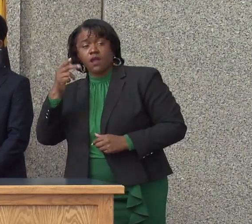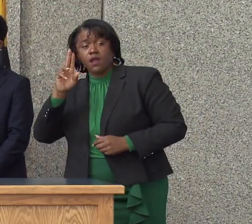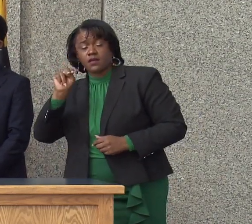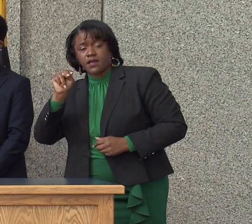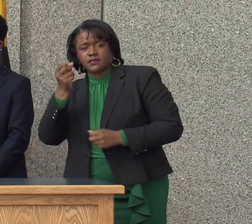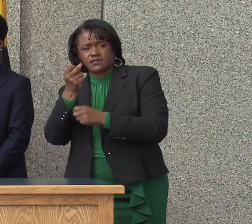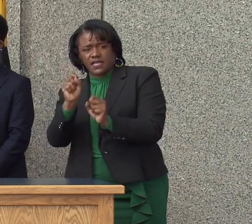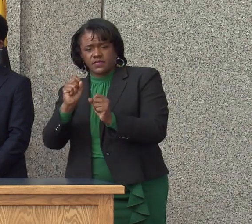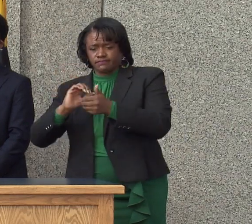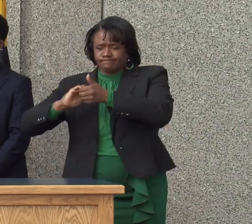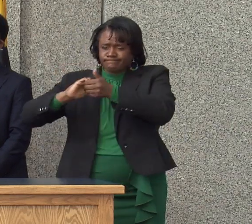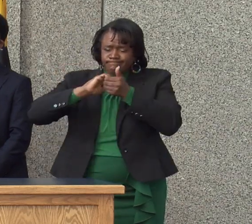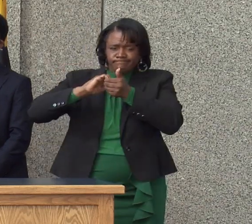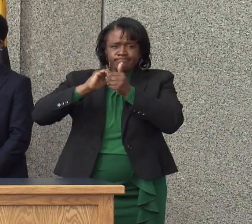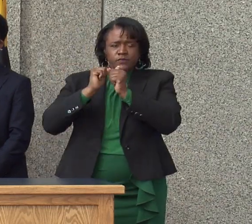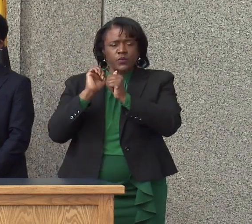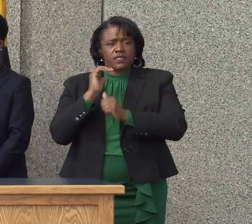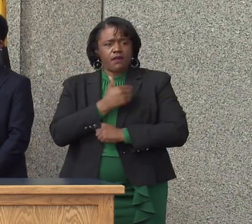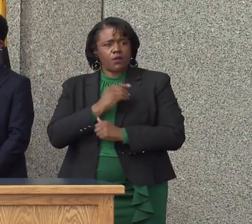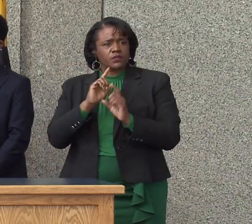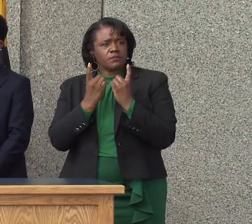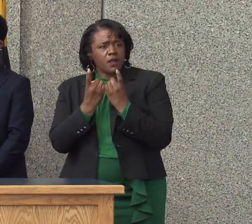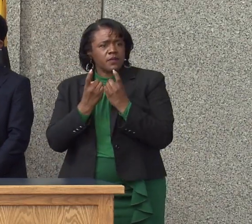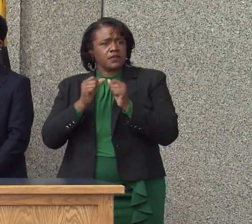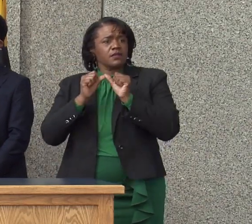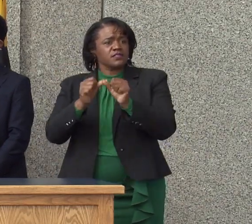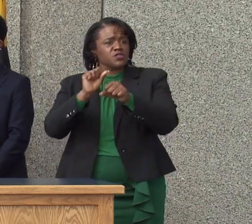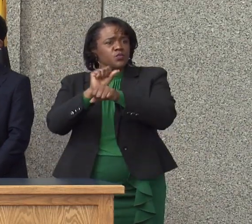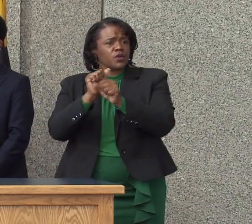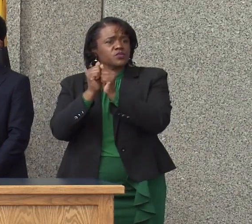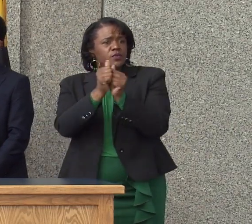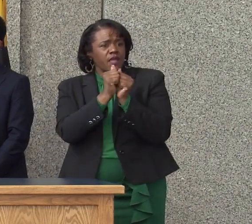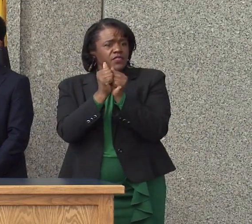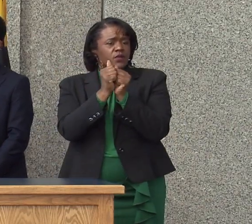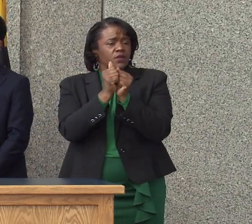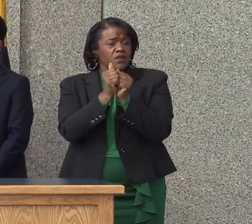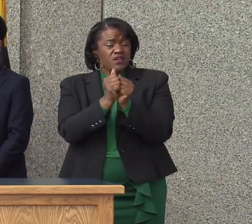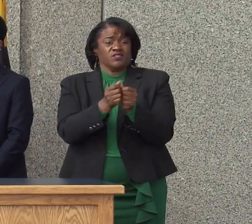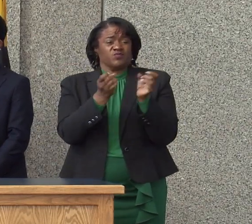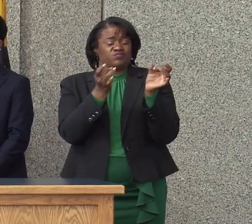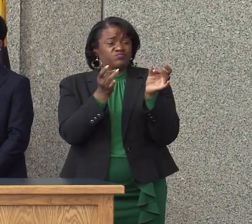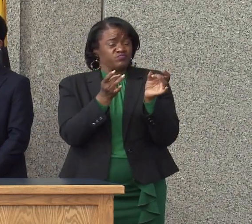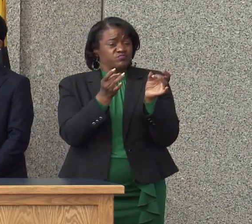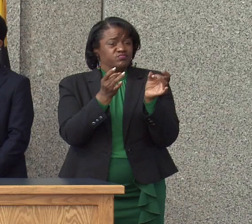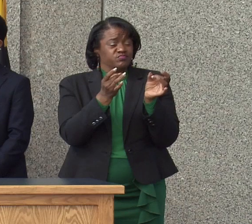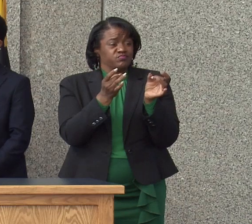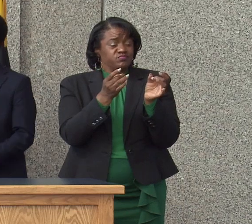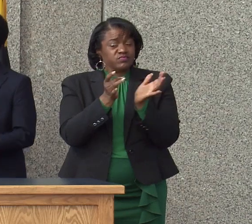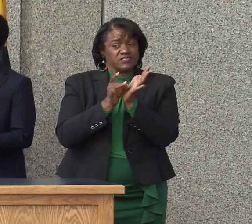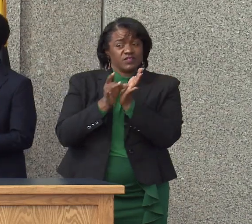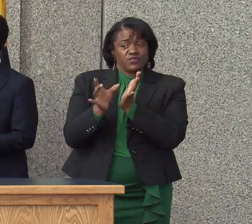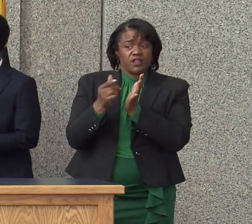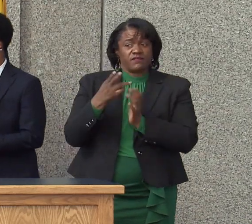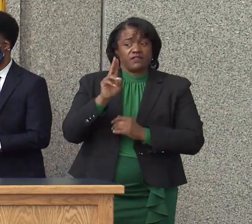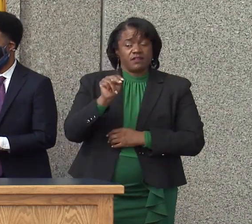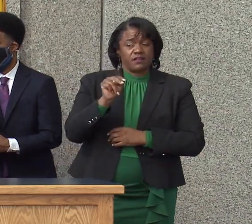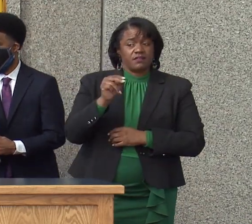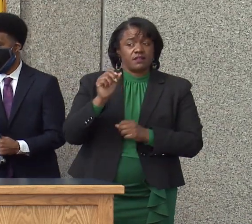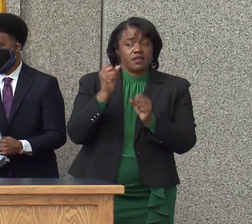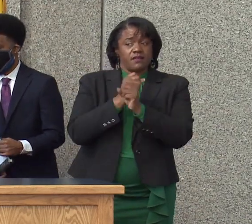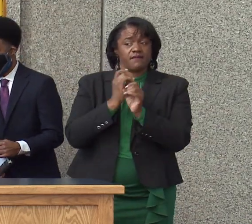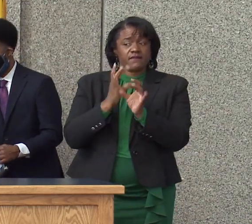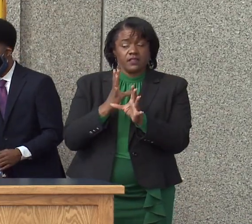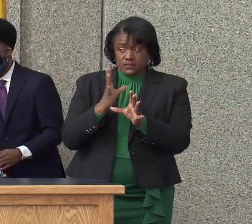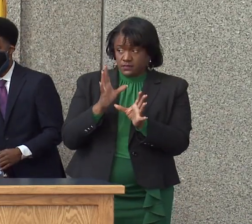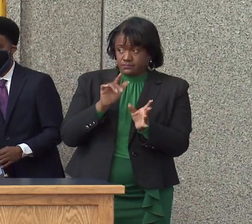for working hand in hand with our department as we continue to work together to rid Baltimore of gun violence. Mr.